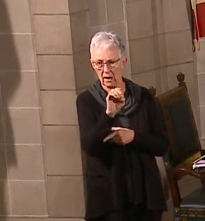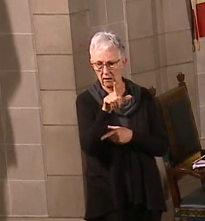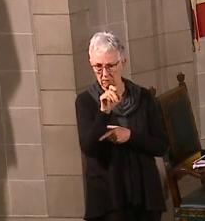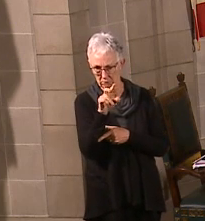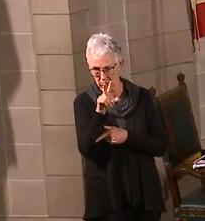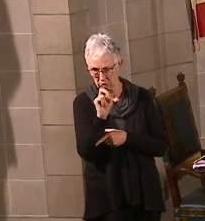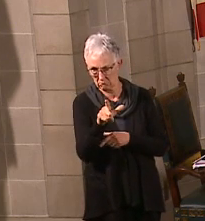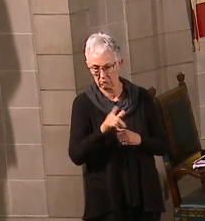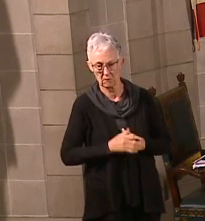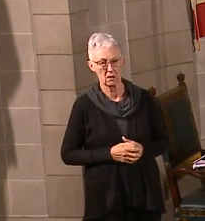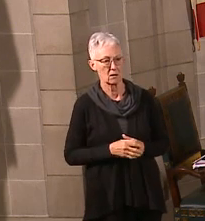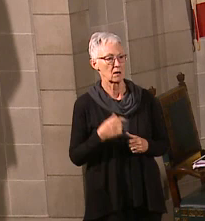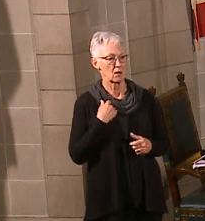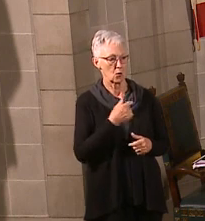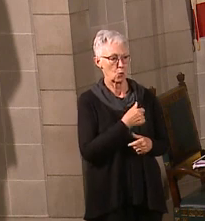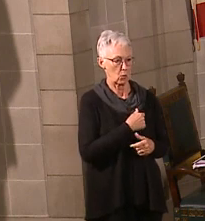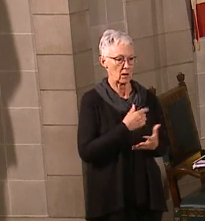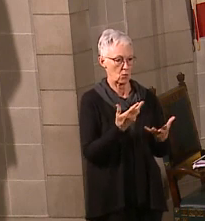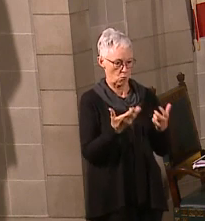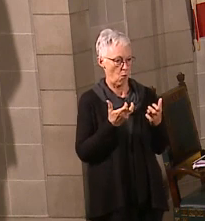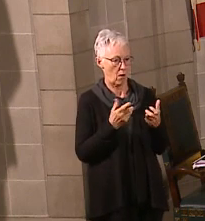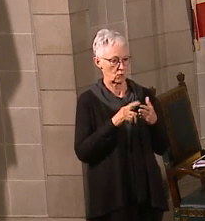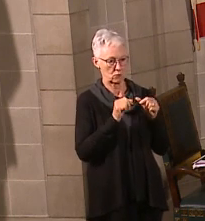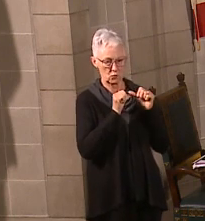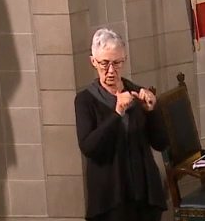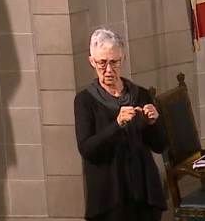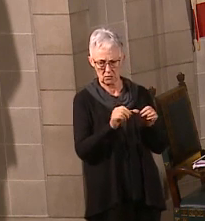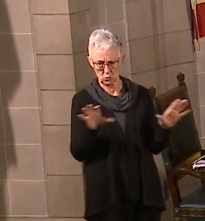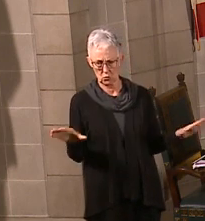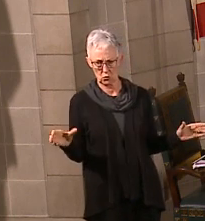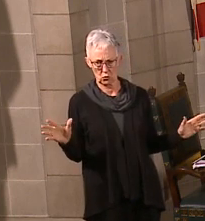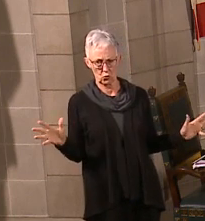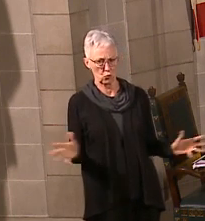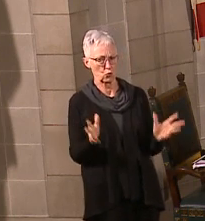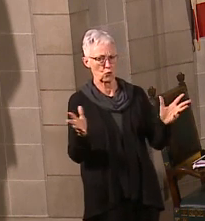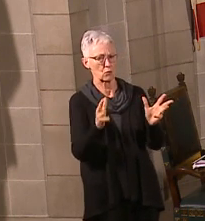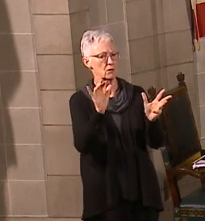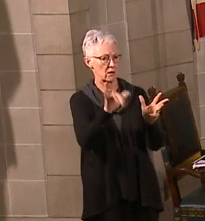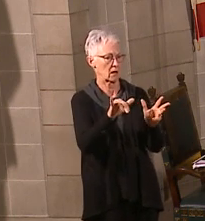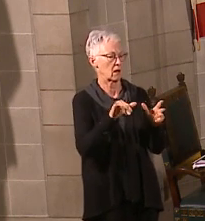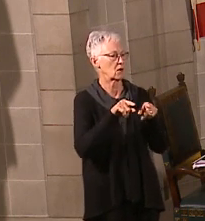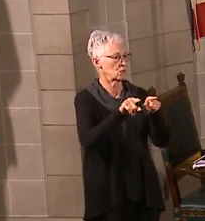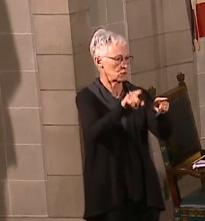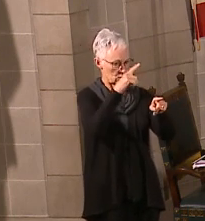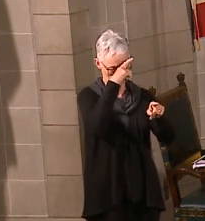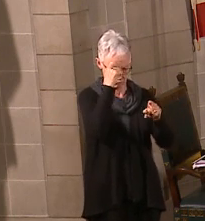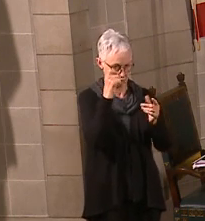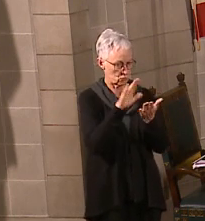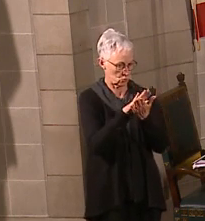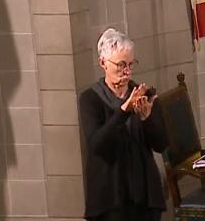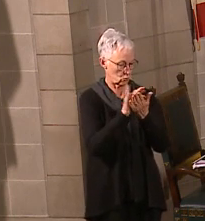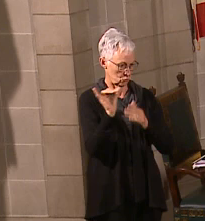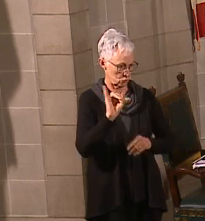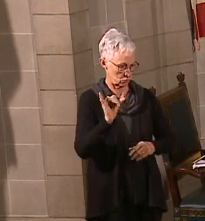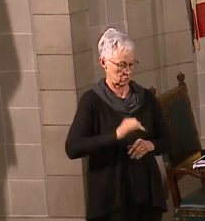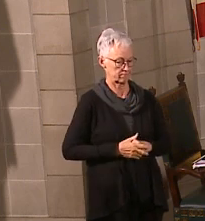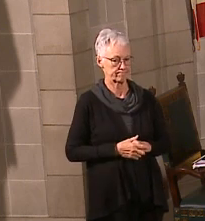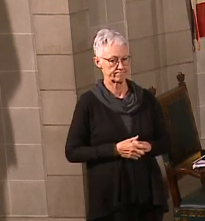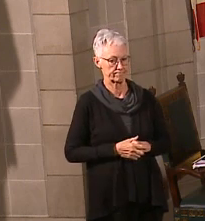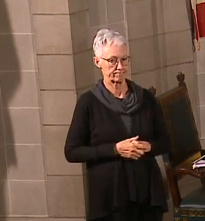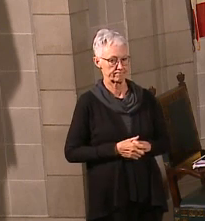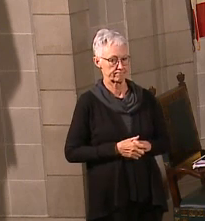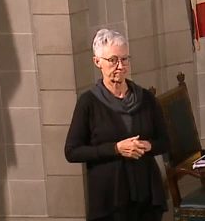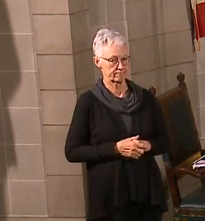take place between people. And we certainly want to continue to encourage that as we look at the summer. And then ultimately in the fall, and I think this is